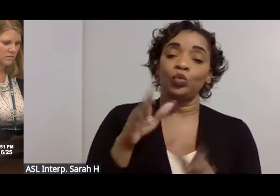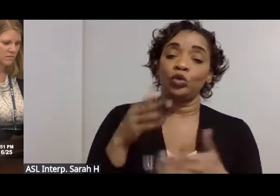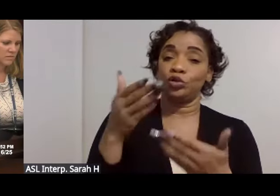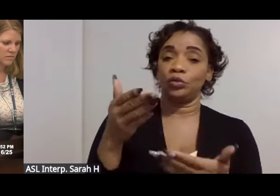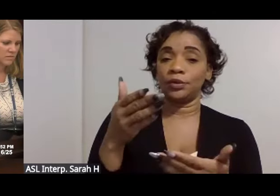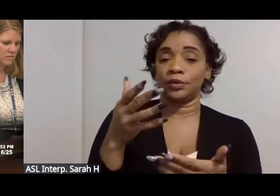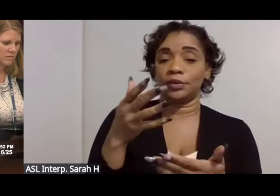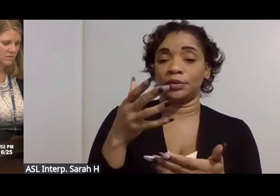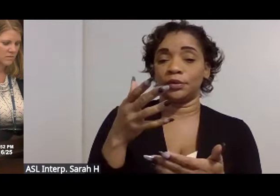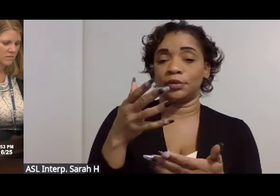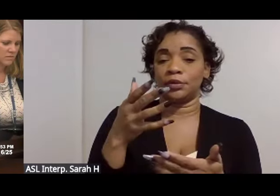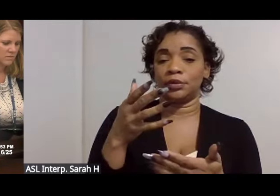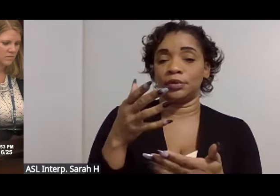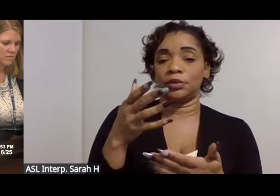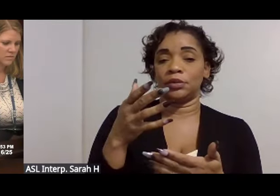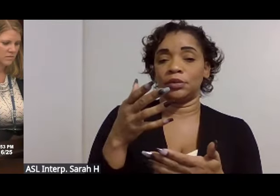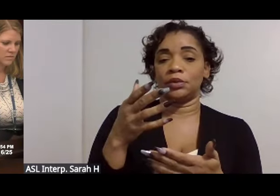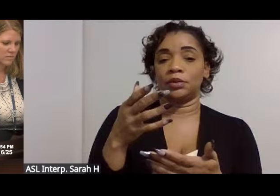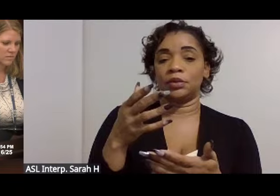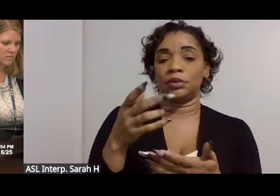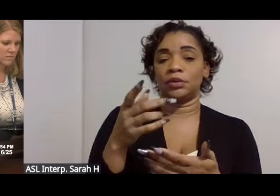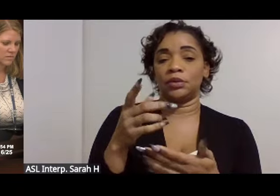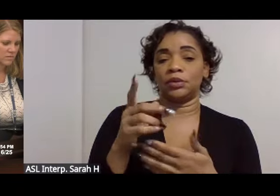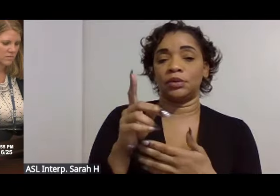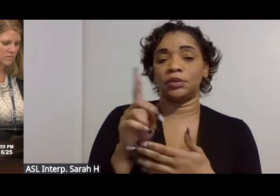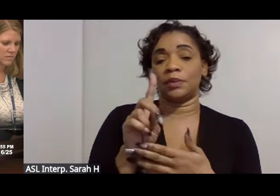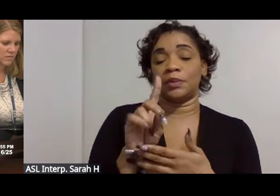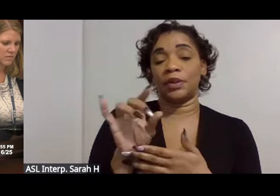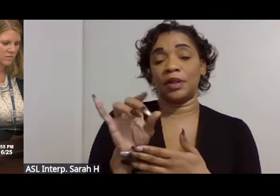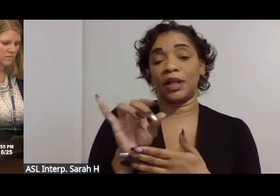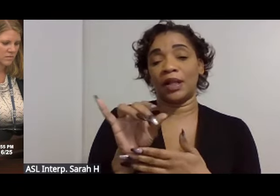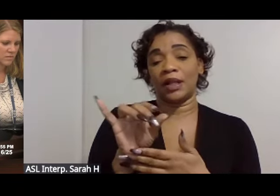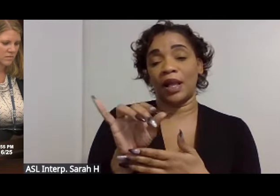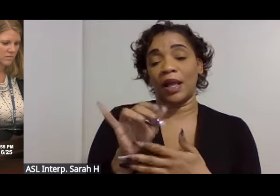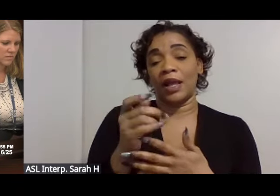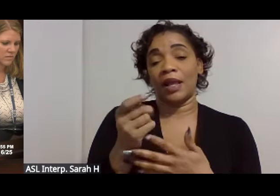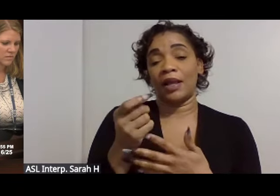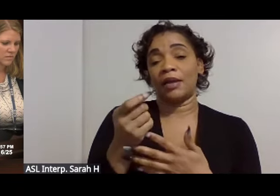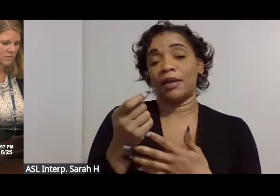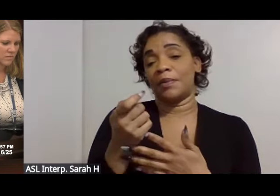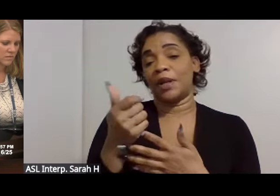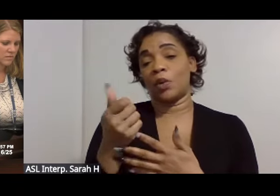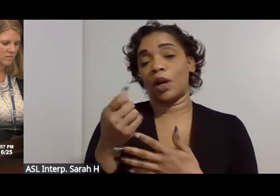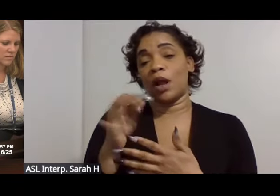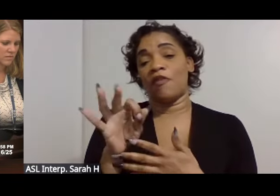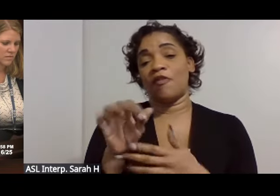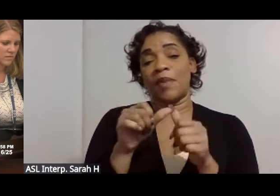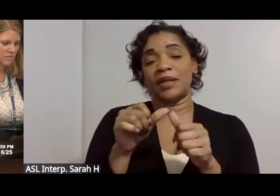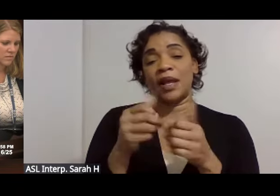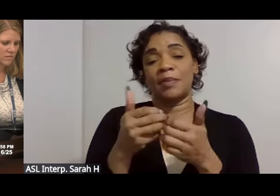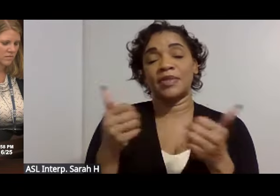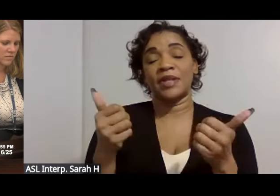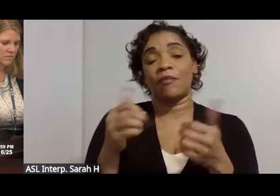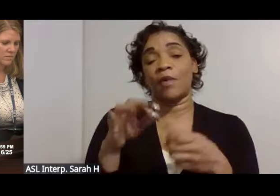like, and getting rid of maintain separate voter rolls for, and then replace it with something